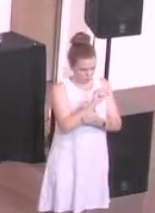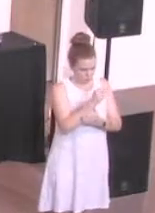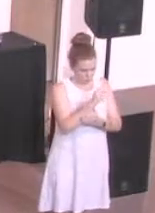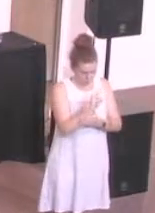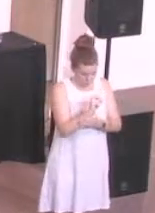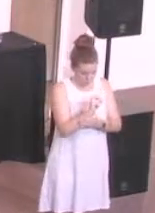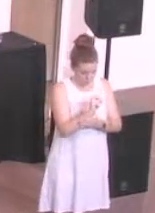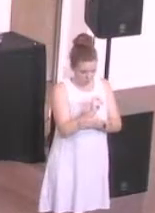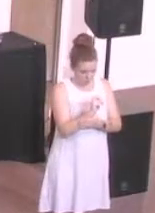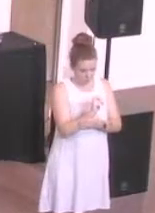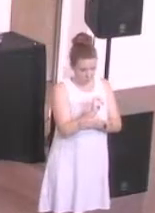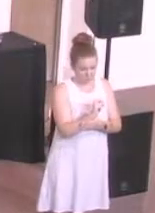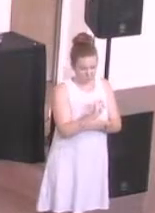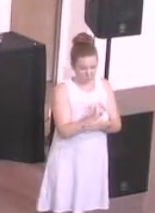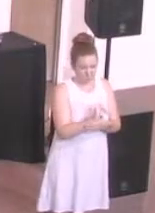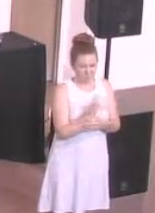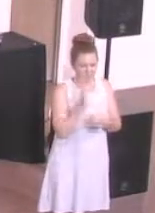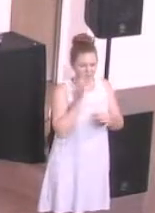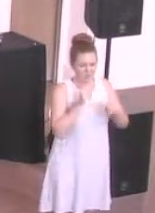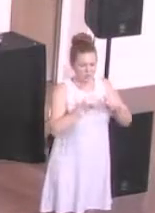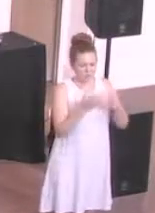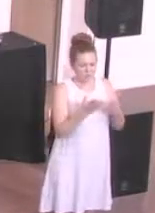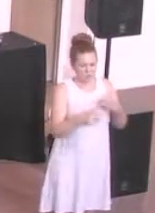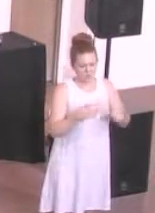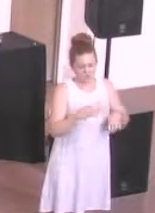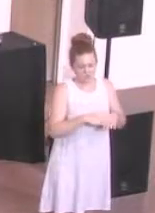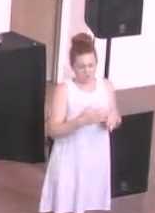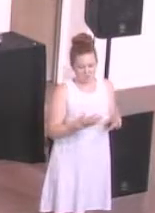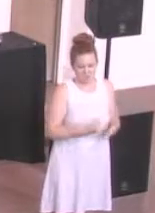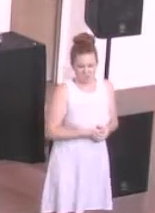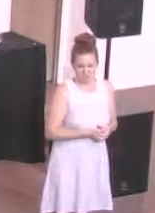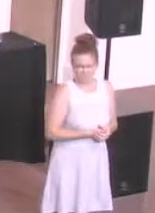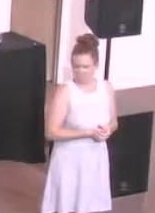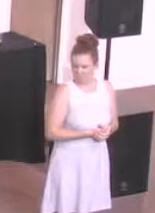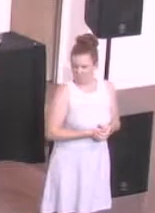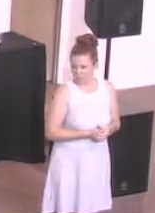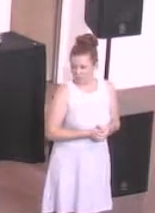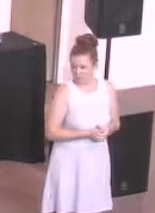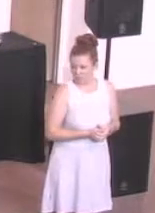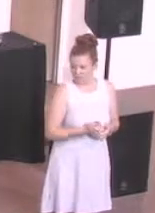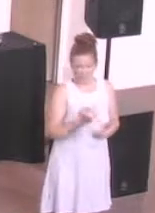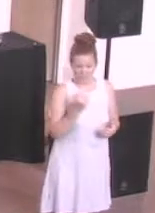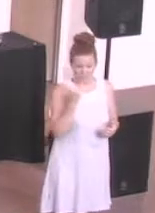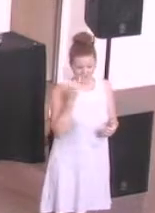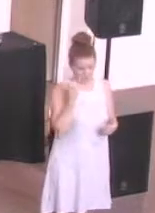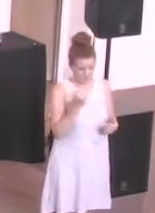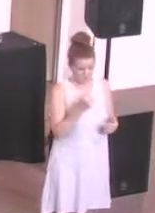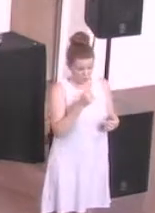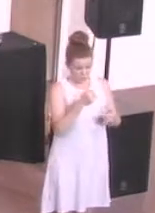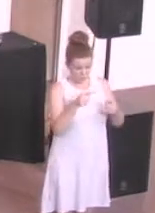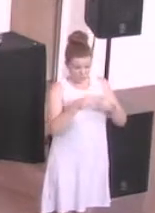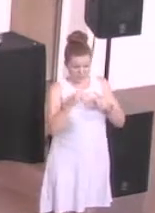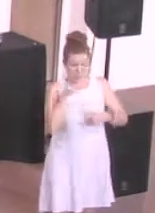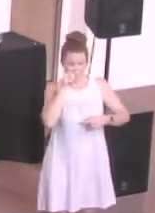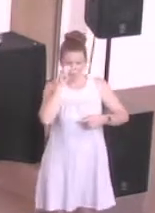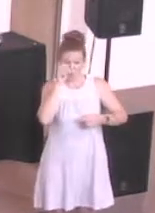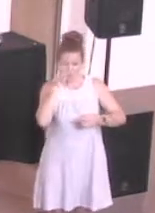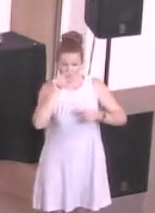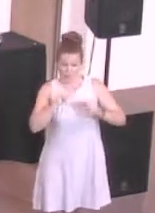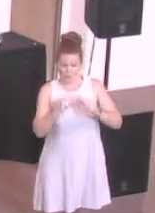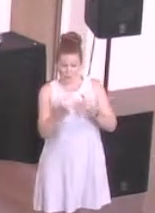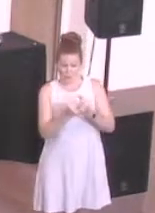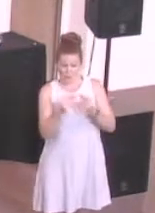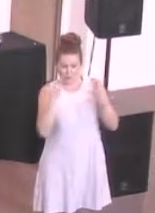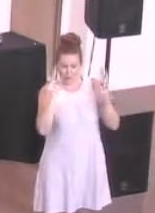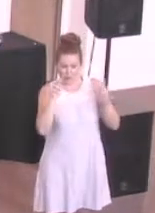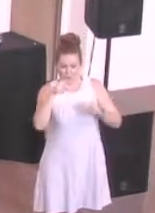Rainey's house and getting going on that. So, those of you that are in the prime of your life, we'll